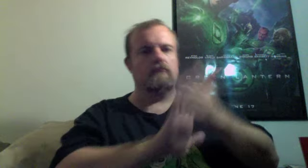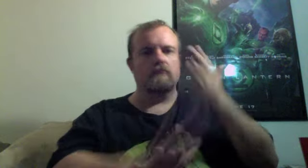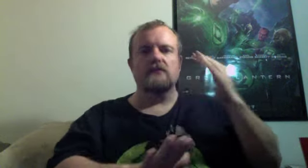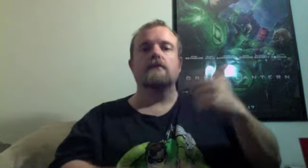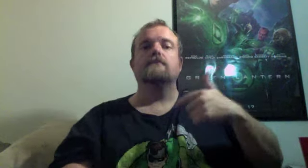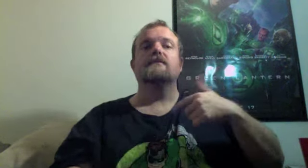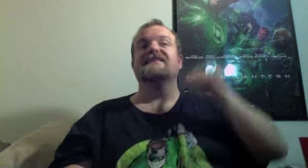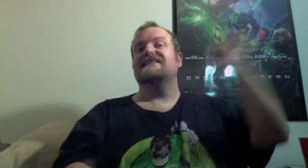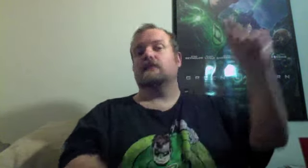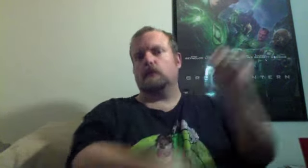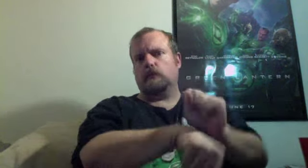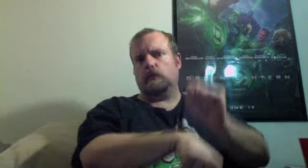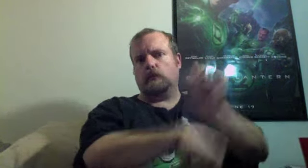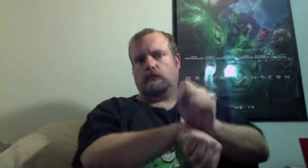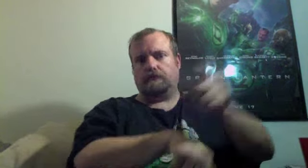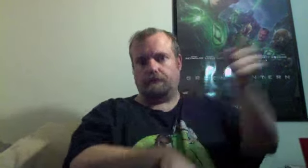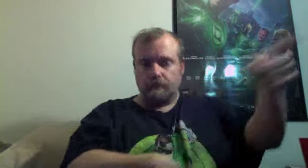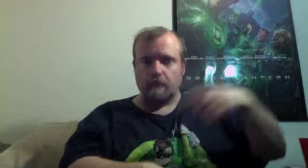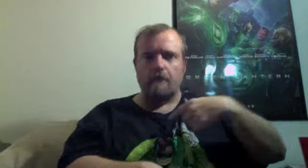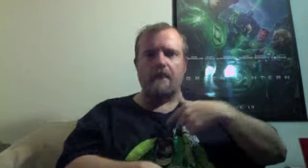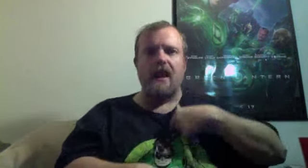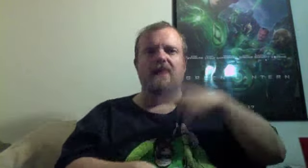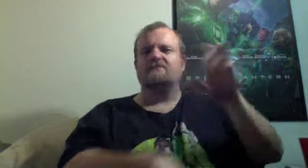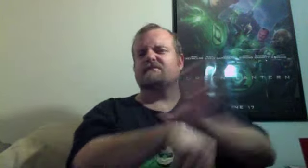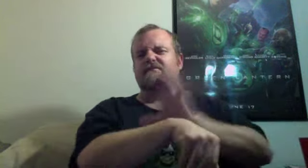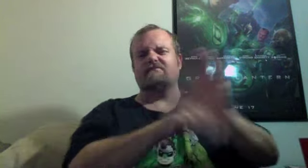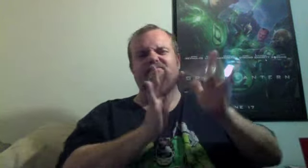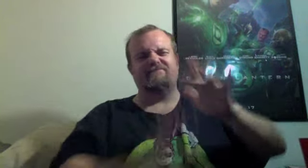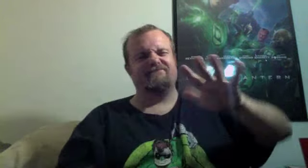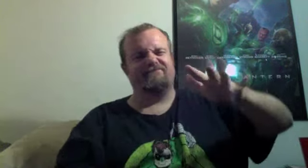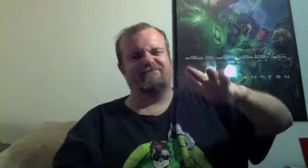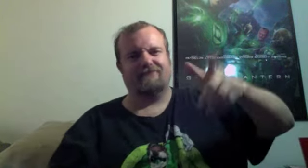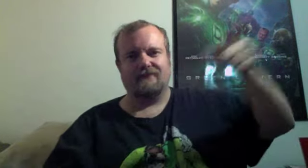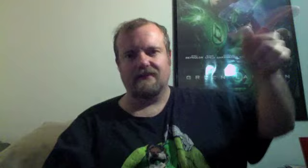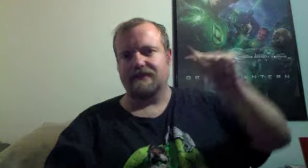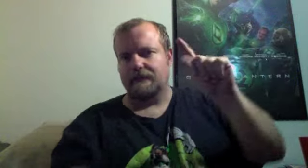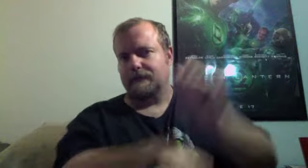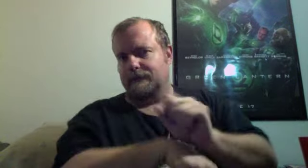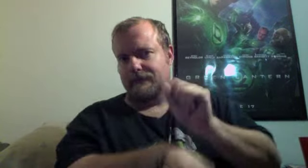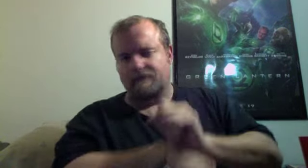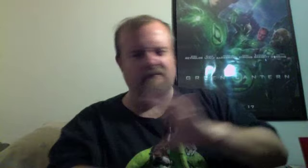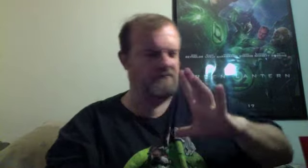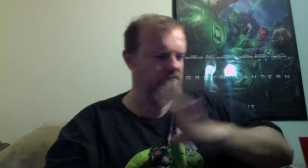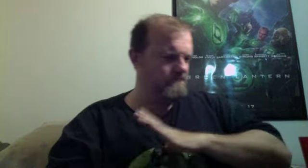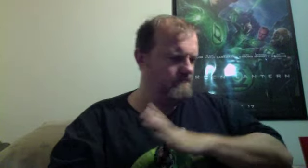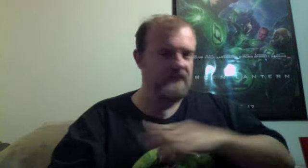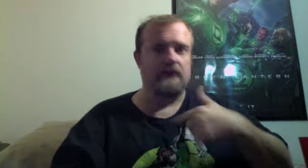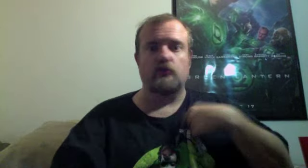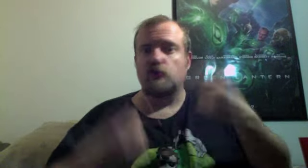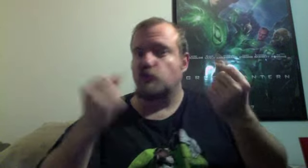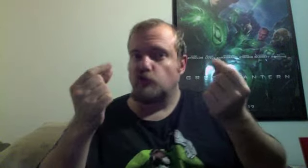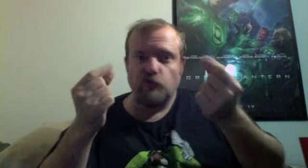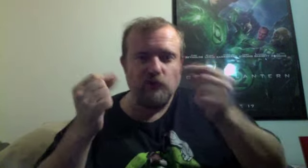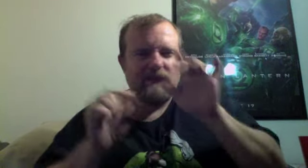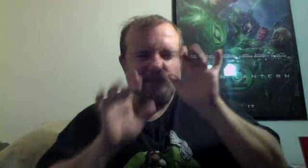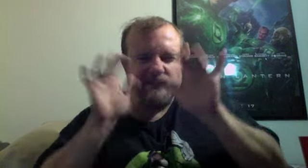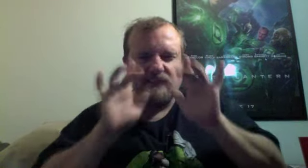The anatomy of a spur is elementary. The wheel, called the rowel, is mounted in the shank. The shank is connected to the heel